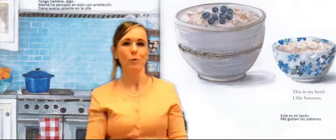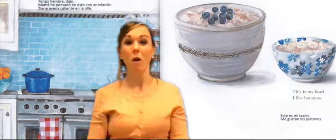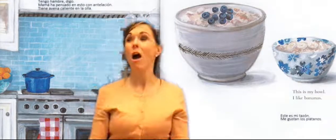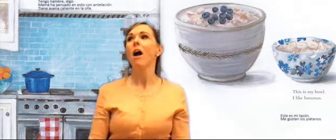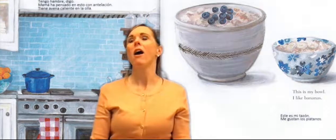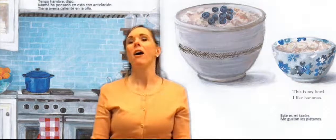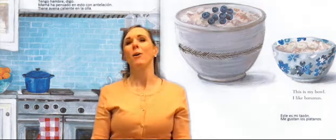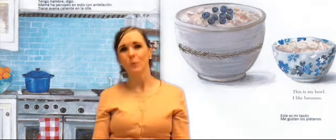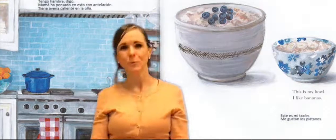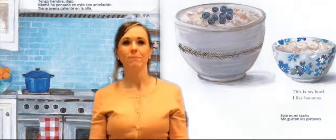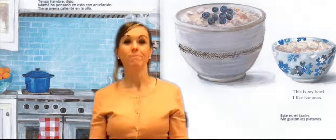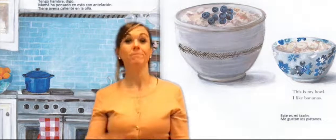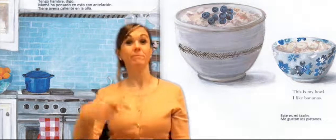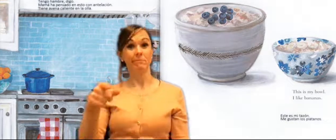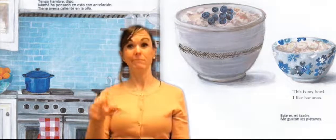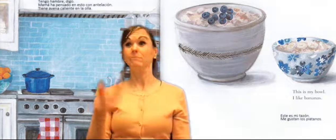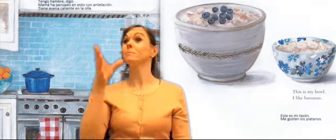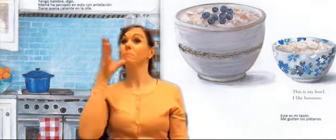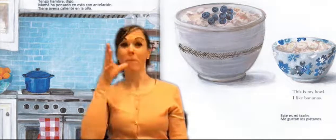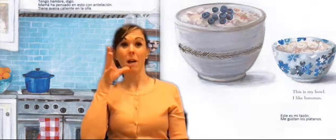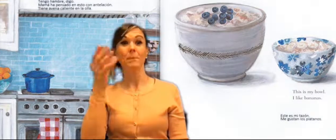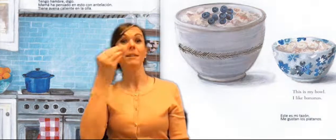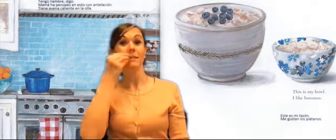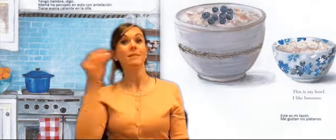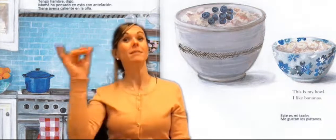you. Oh, phew.